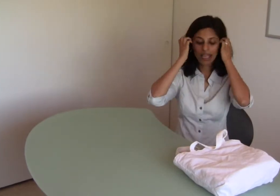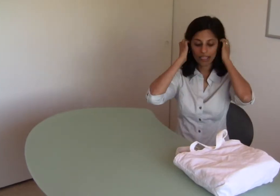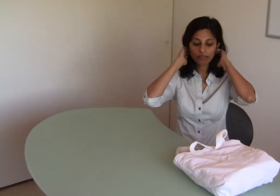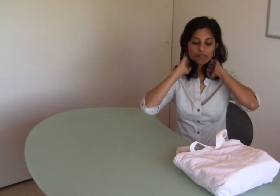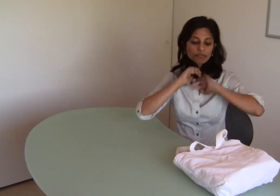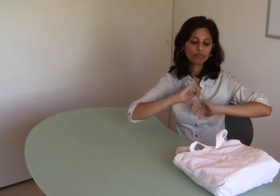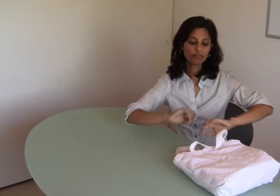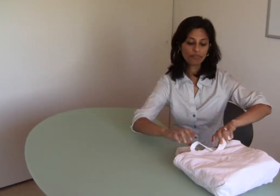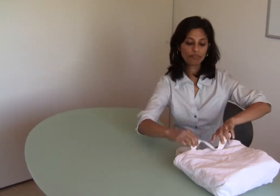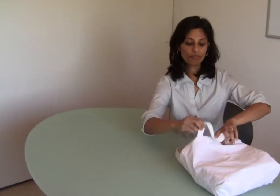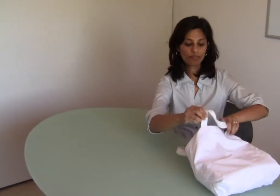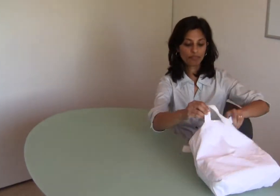Then